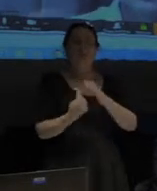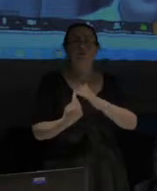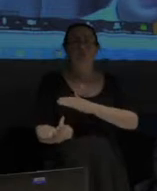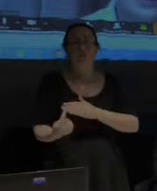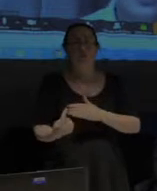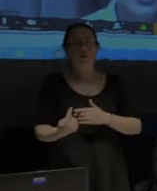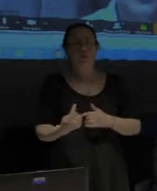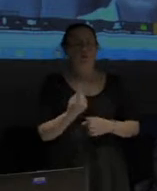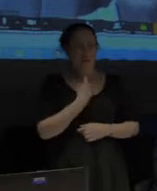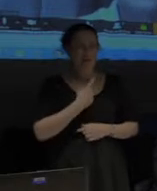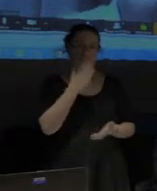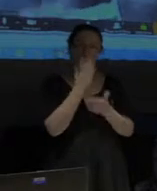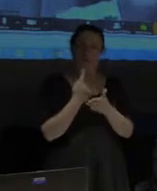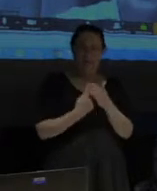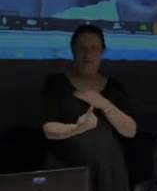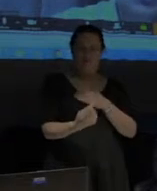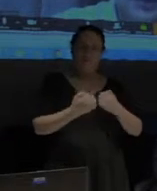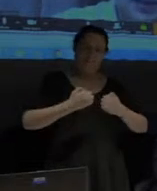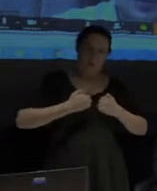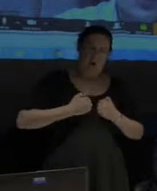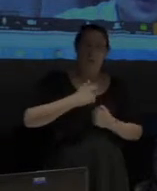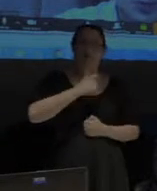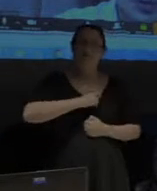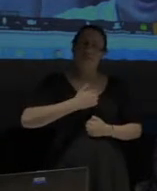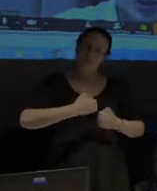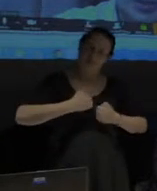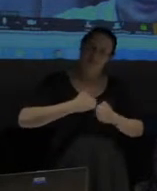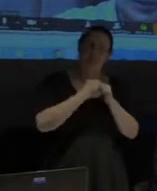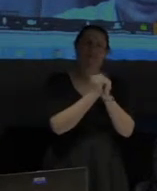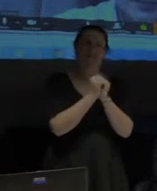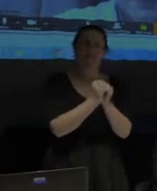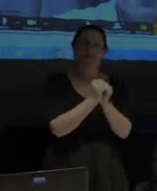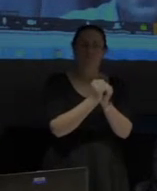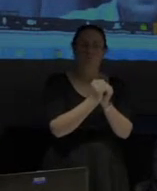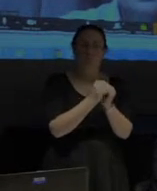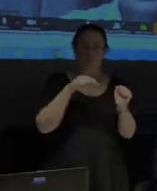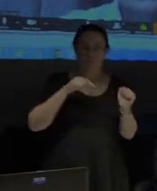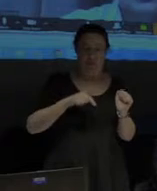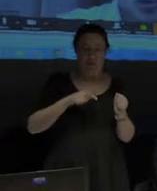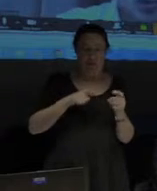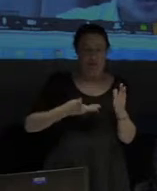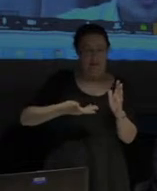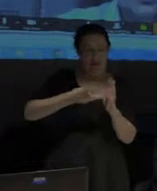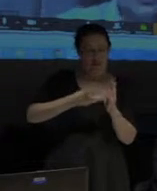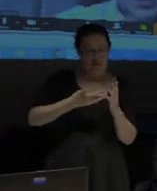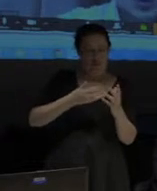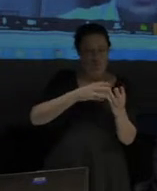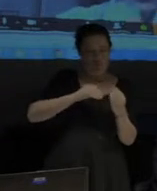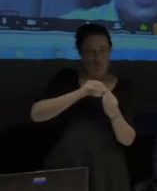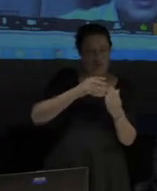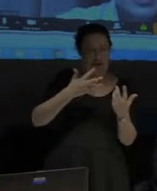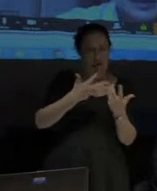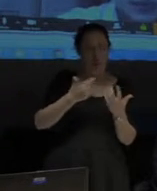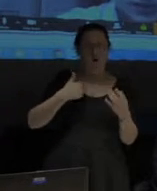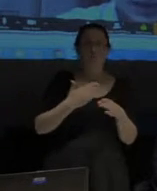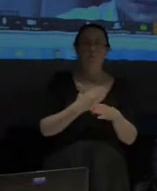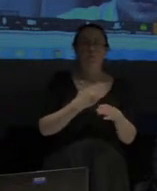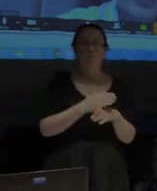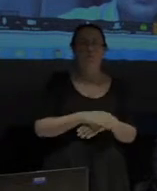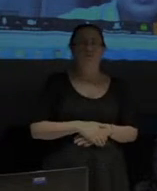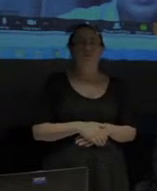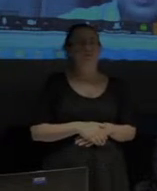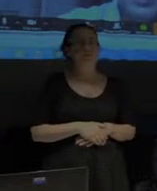my values, bring to context within which I operate. And to close, I want to tease out the